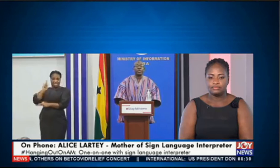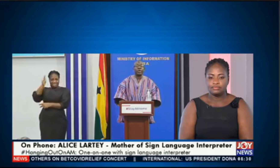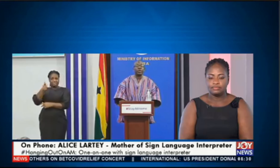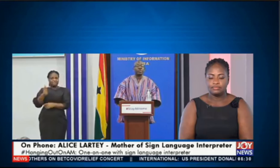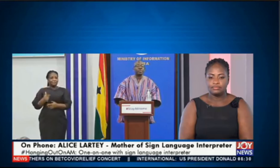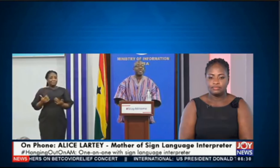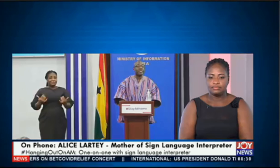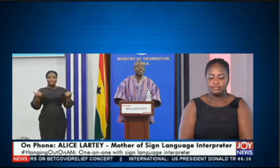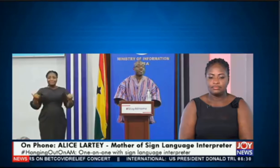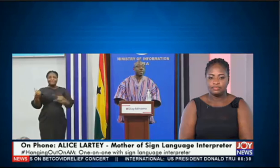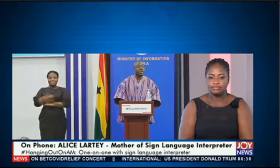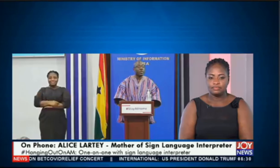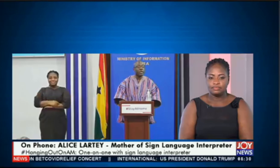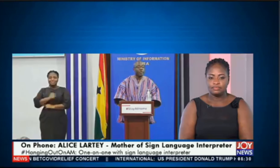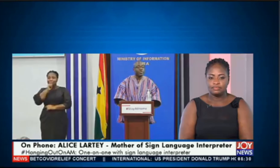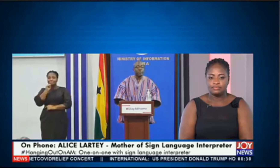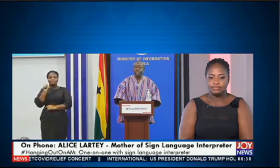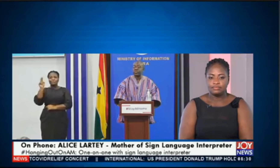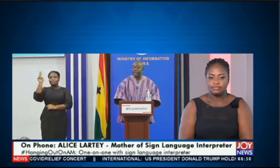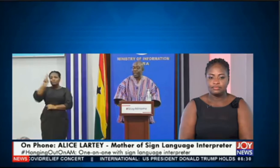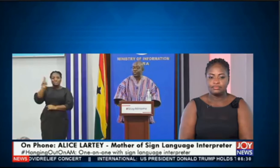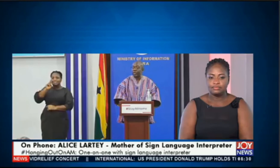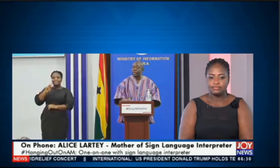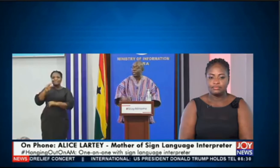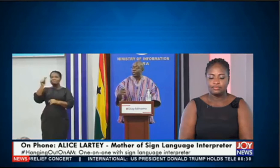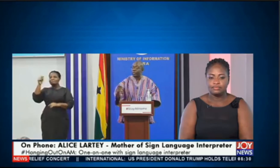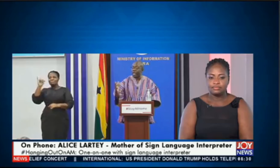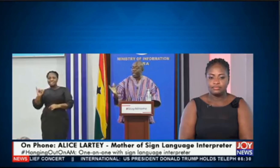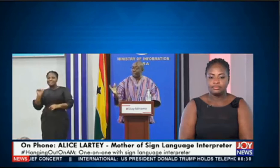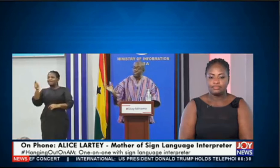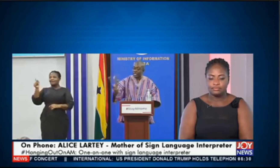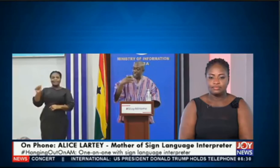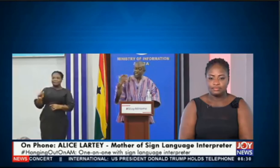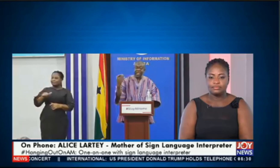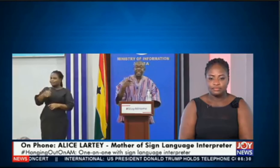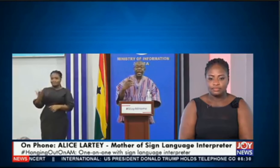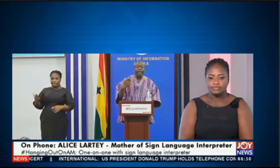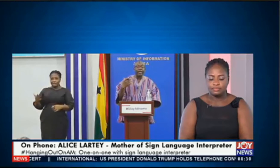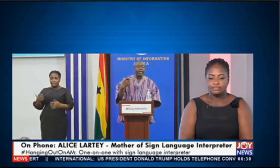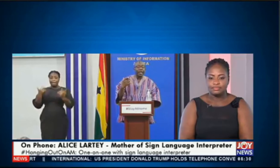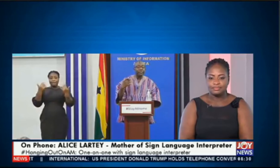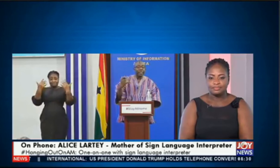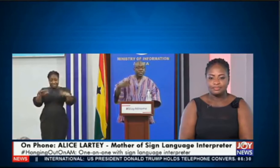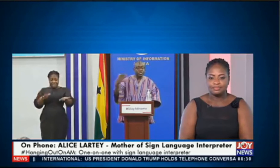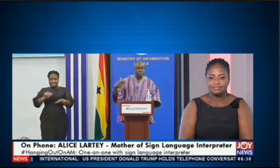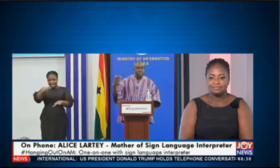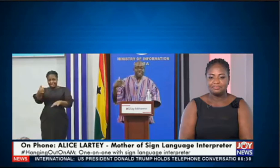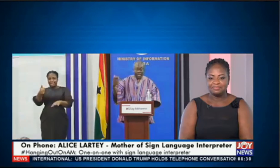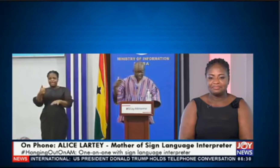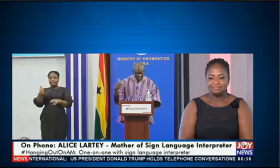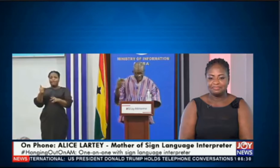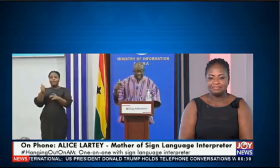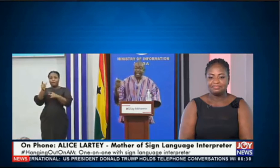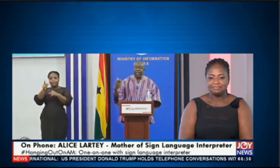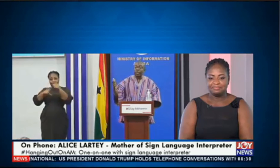Christ Circle, for introducing this sign language in the church. And through that, look at where God